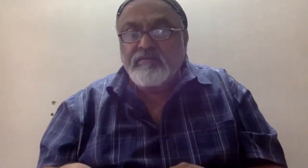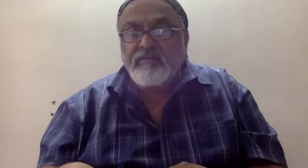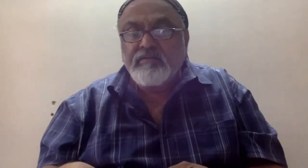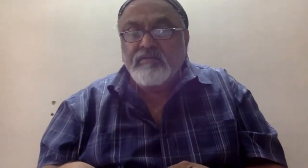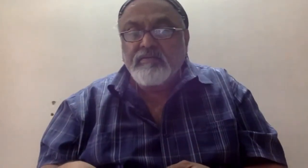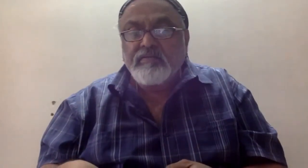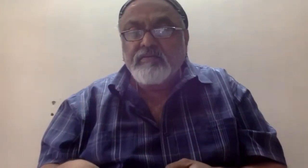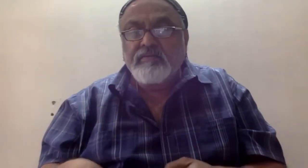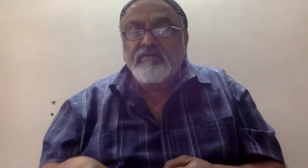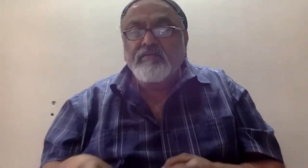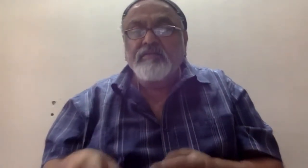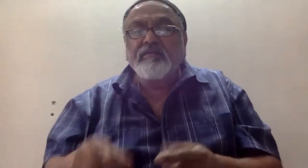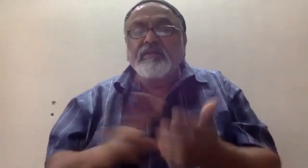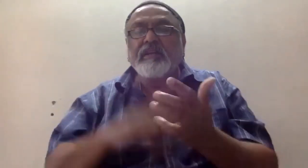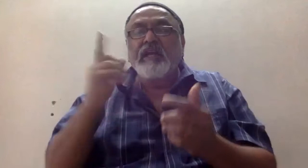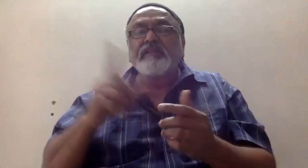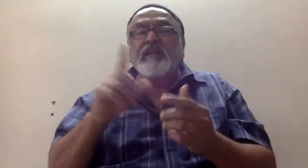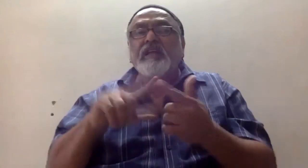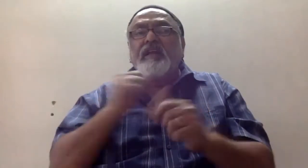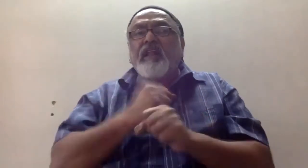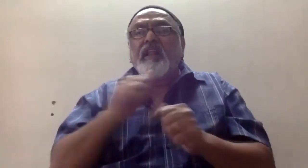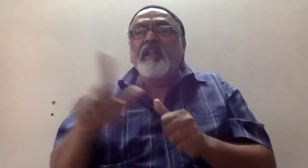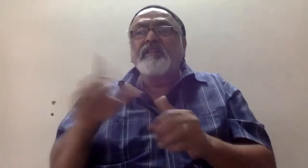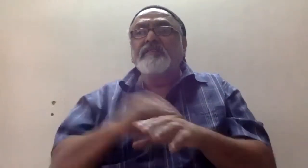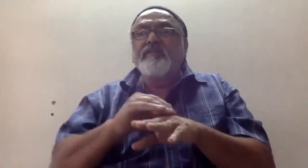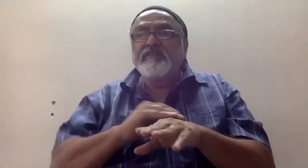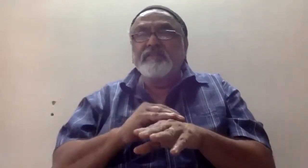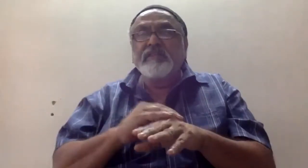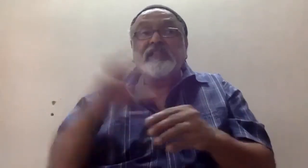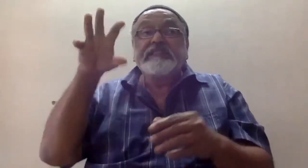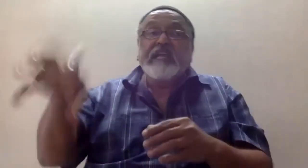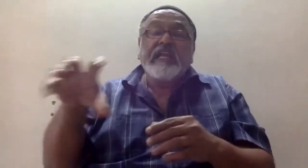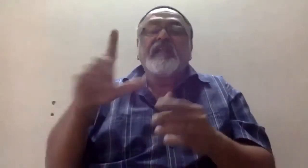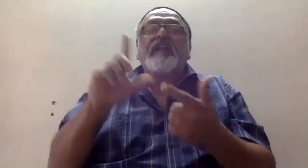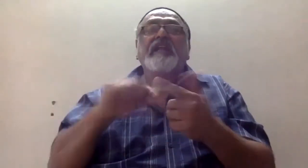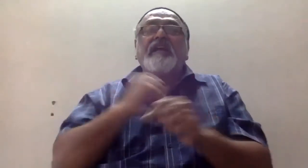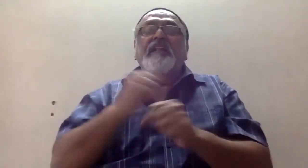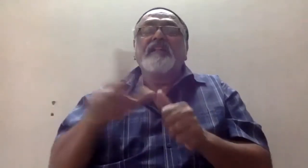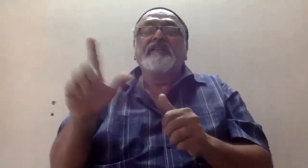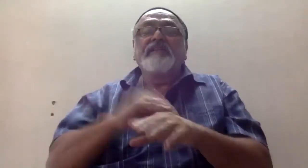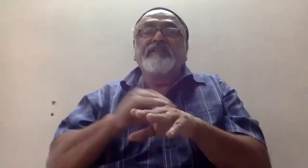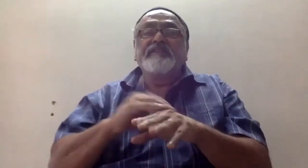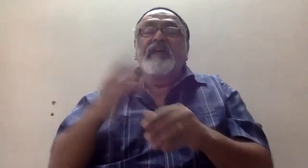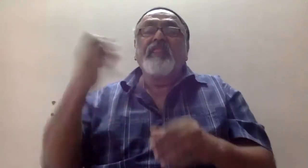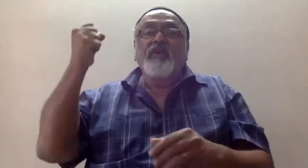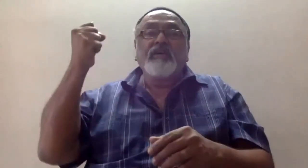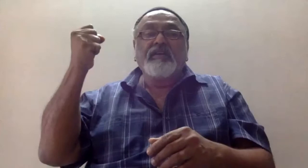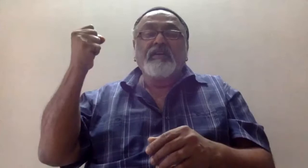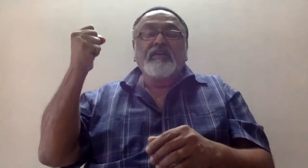So it's National Legal Services Authority and State Legal Services Authorities. They both are created